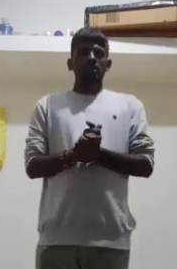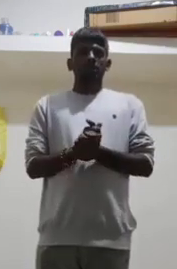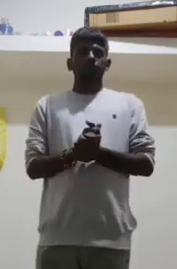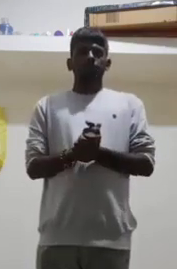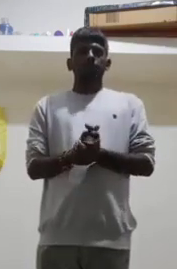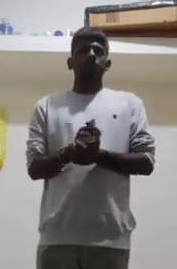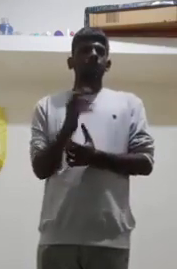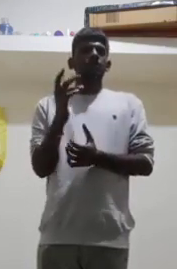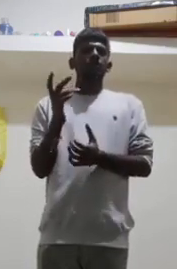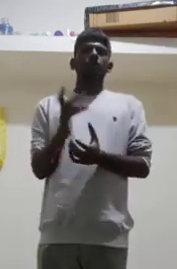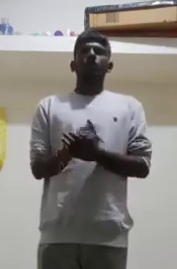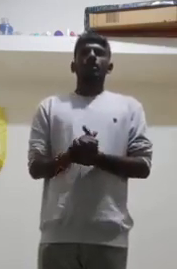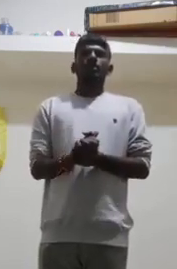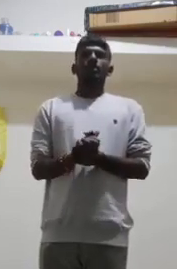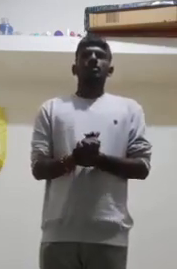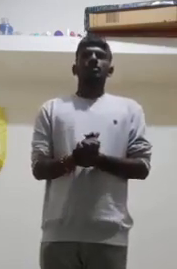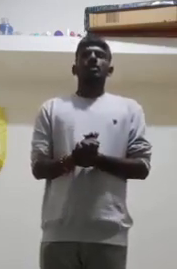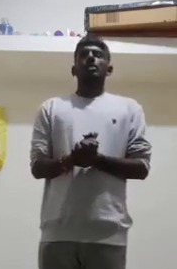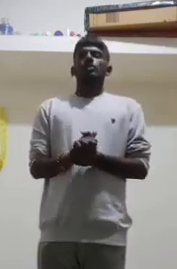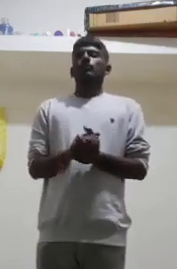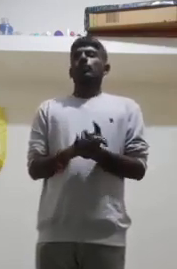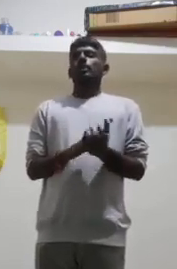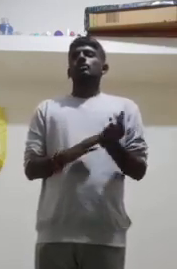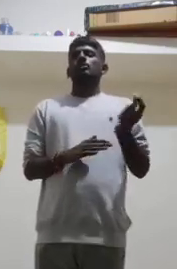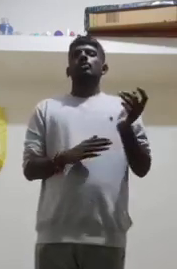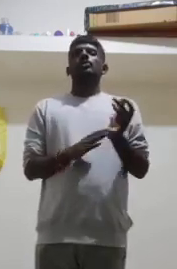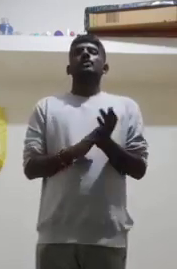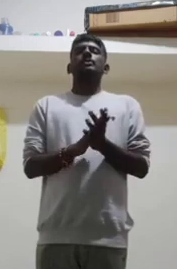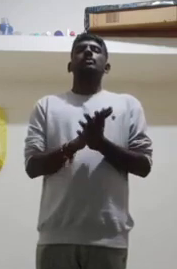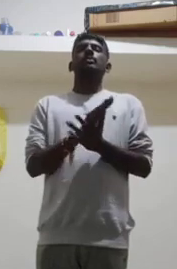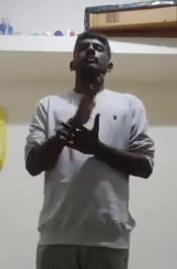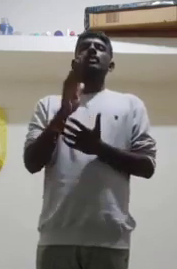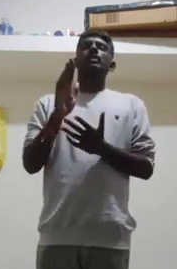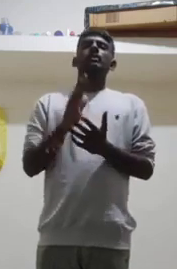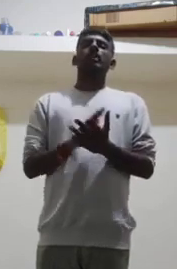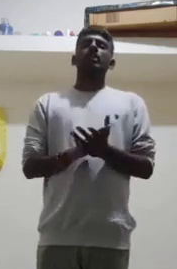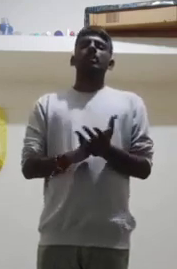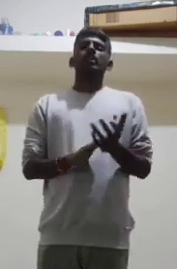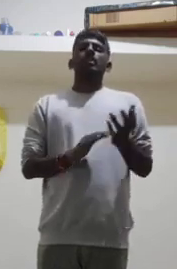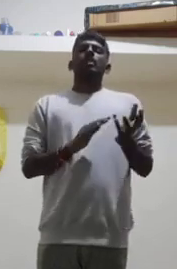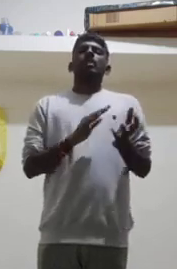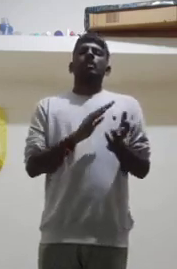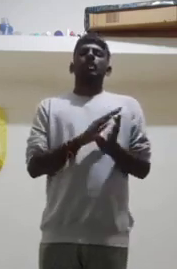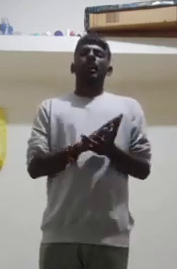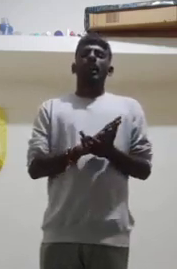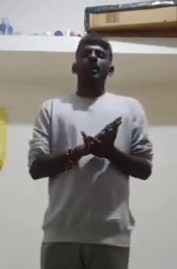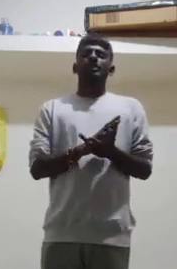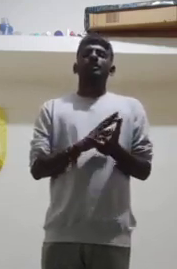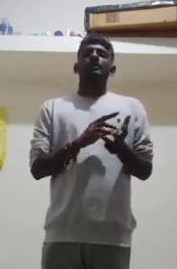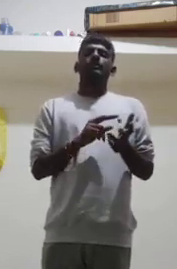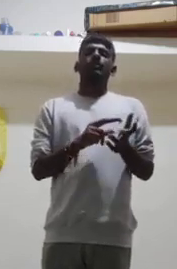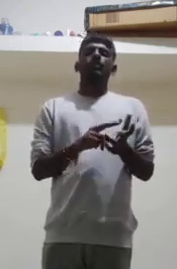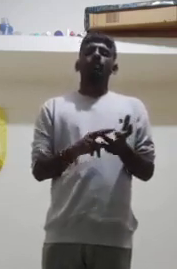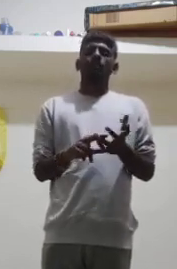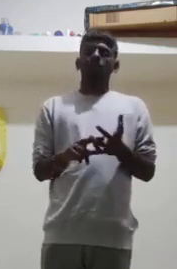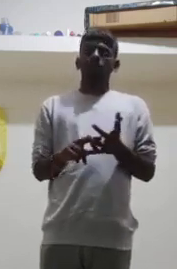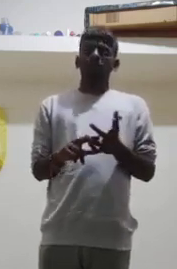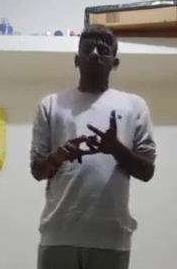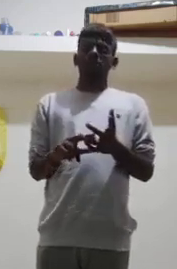it. So what are those? So first OOPS features are class,